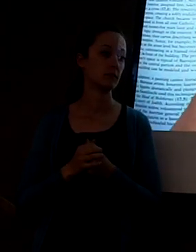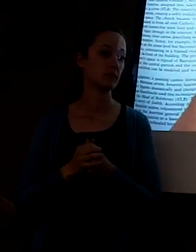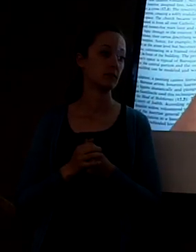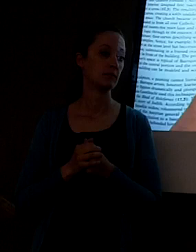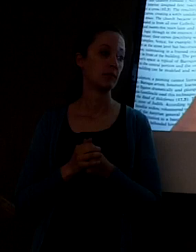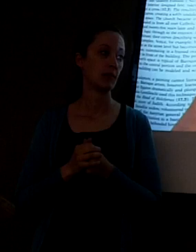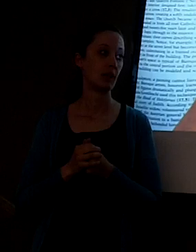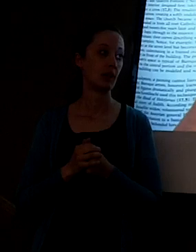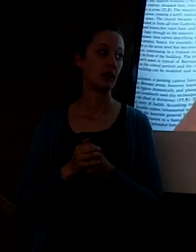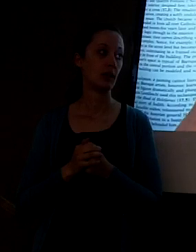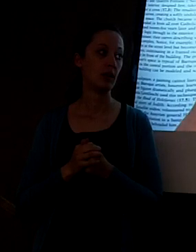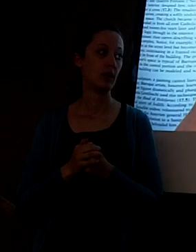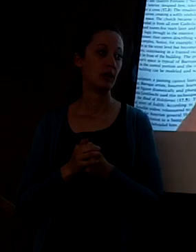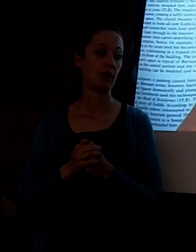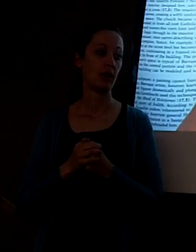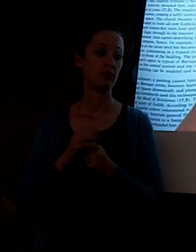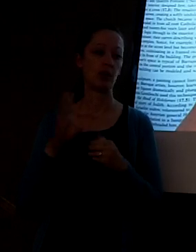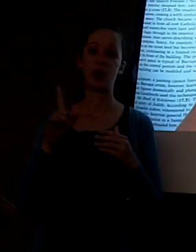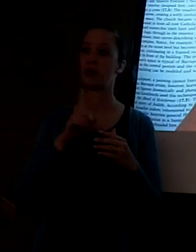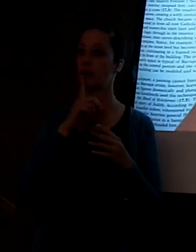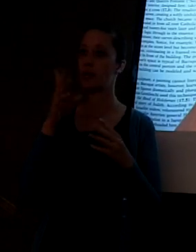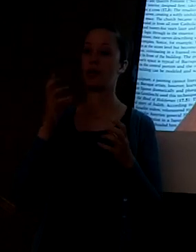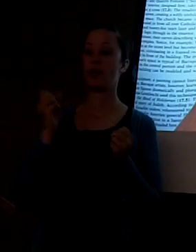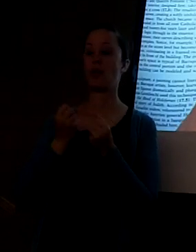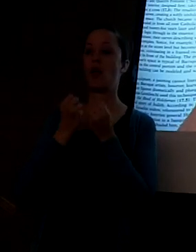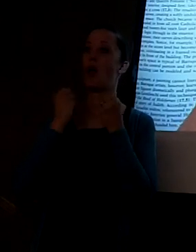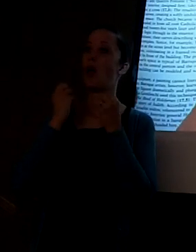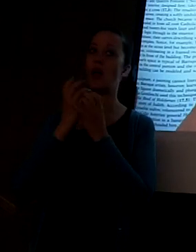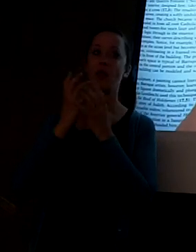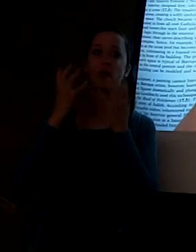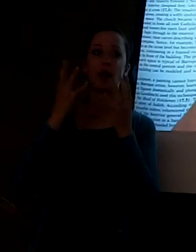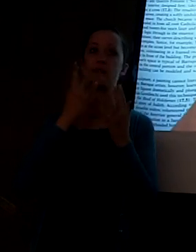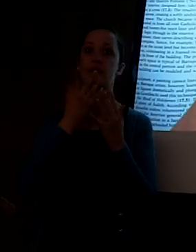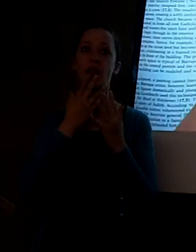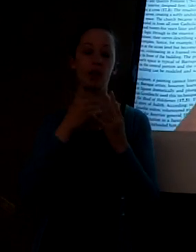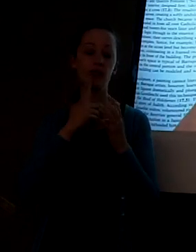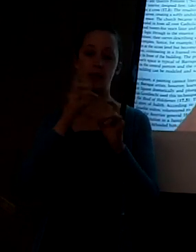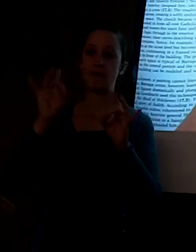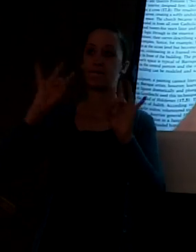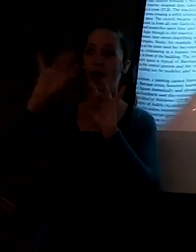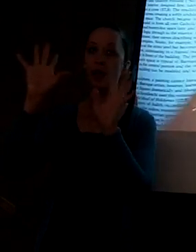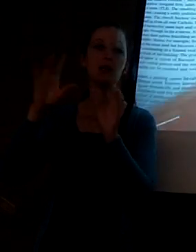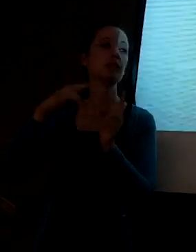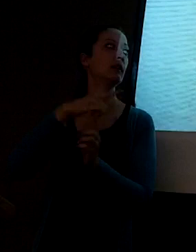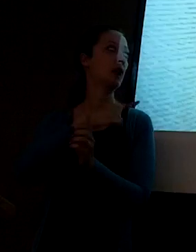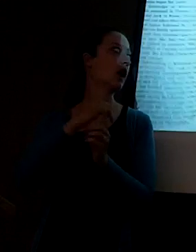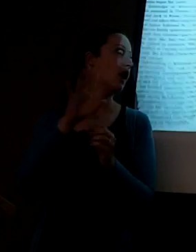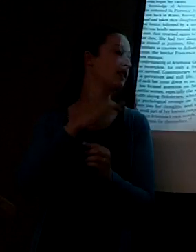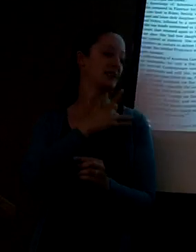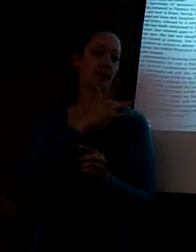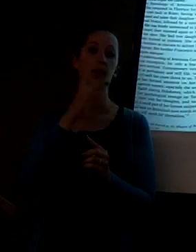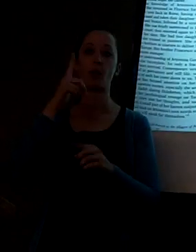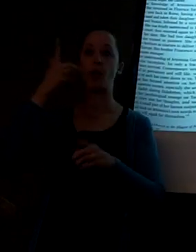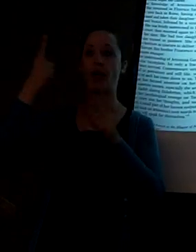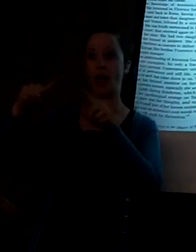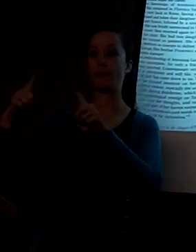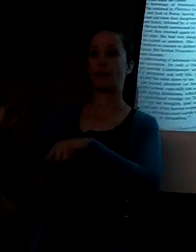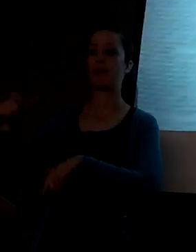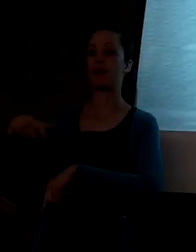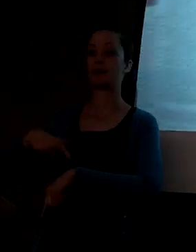very, very violent, a lot of color, all typical examples of what was going on in the Baroque